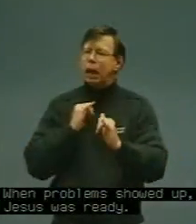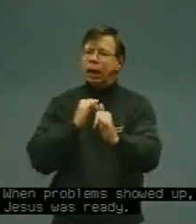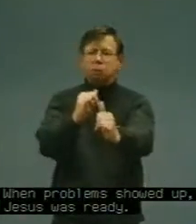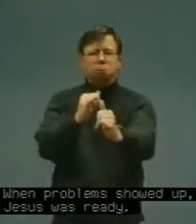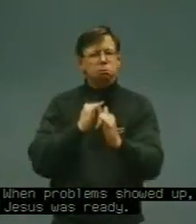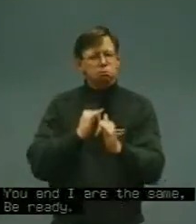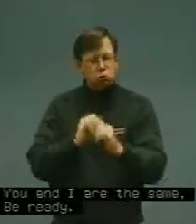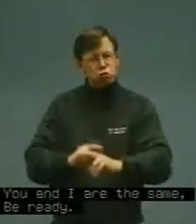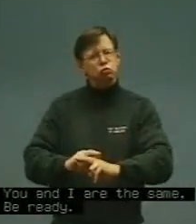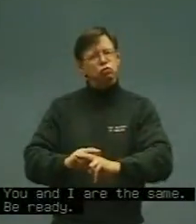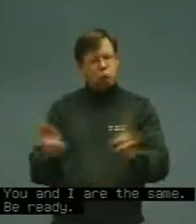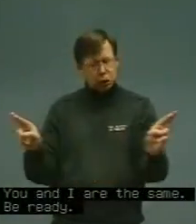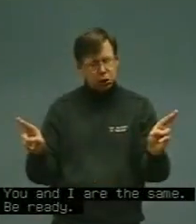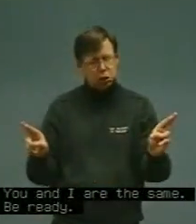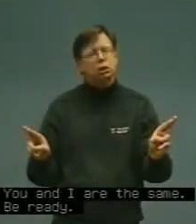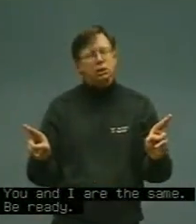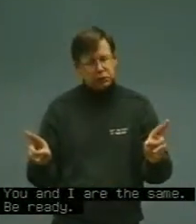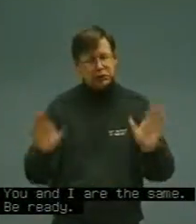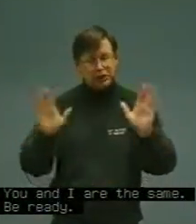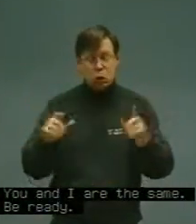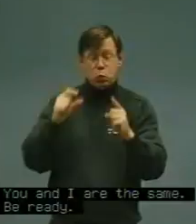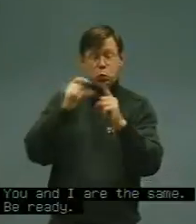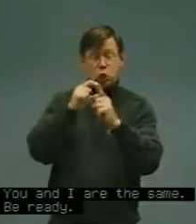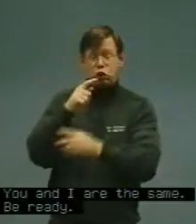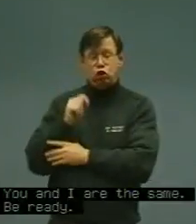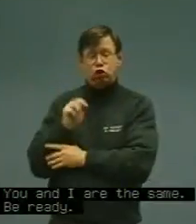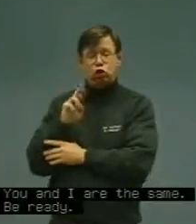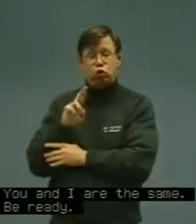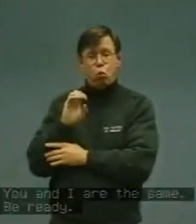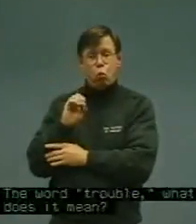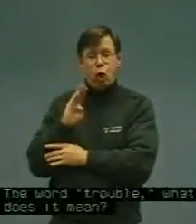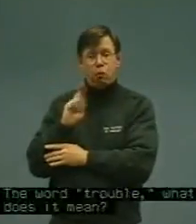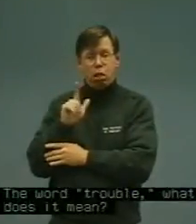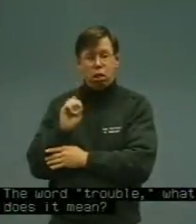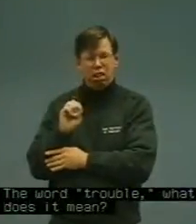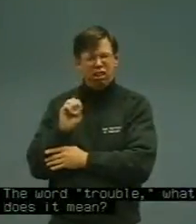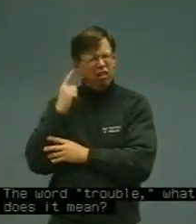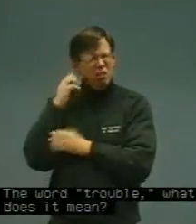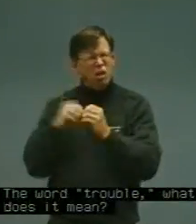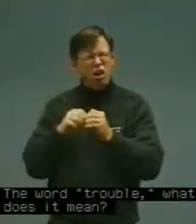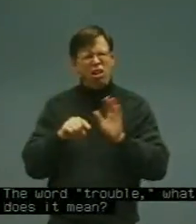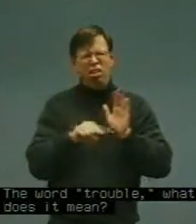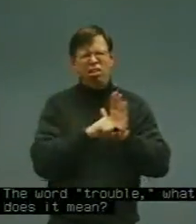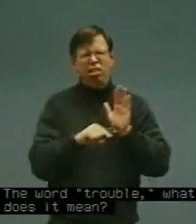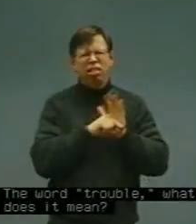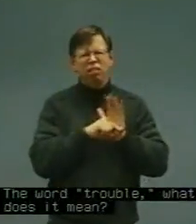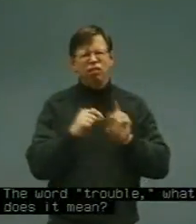was ready. You and I are the same. Be ready. The word trouble, what does it